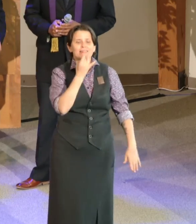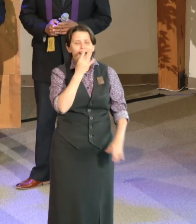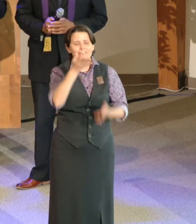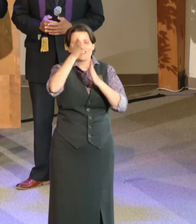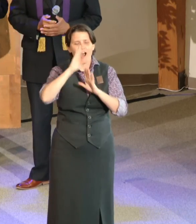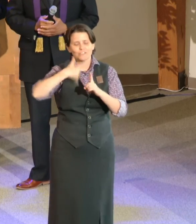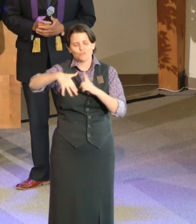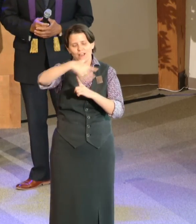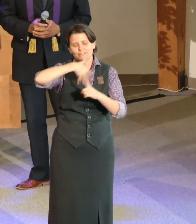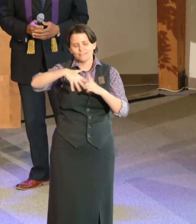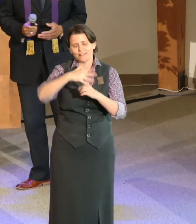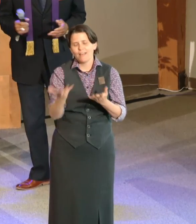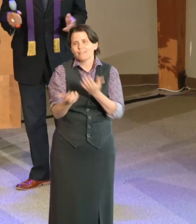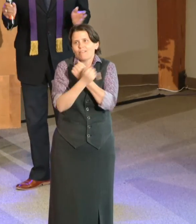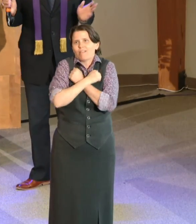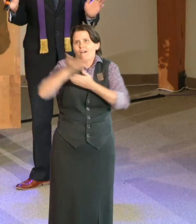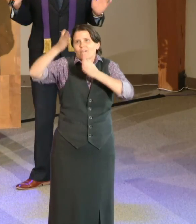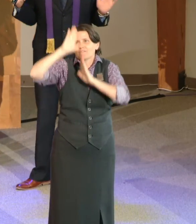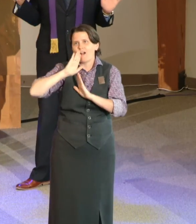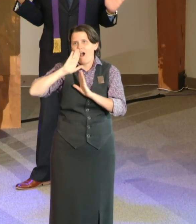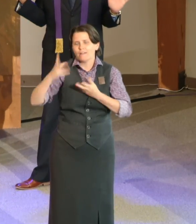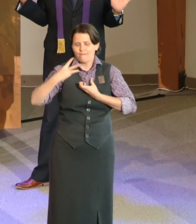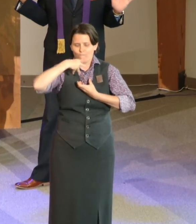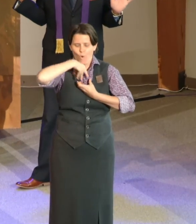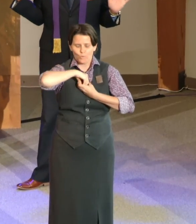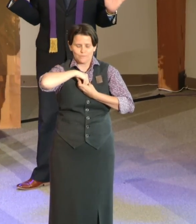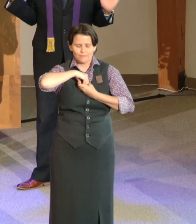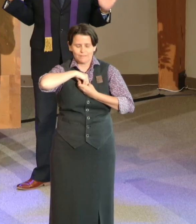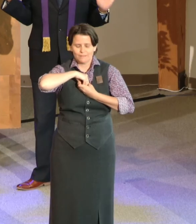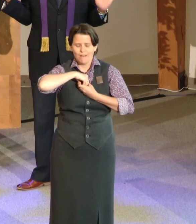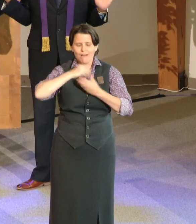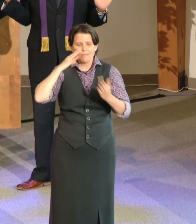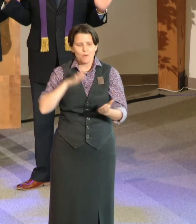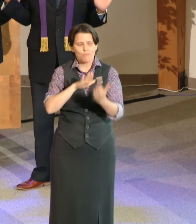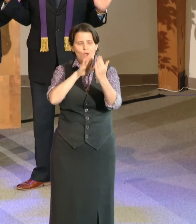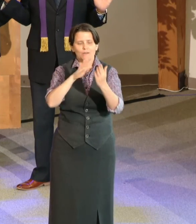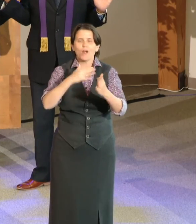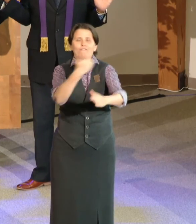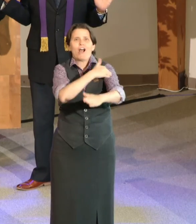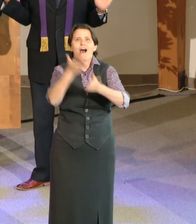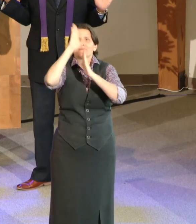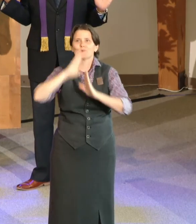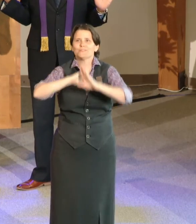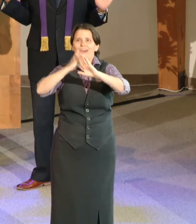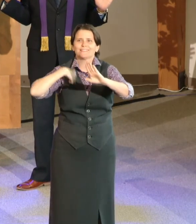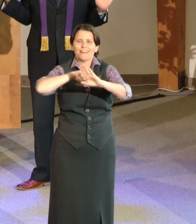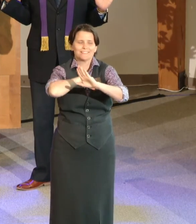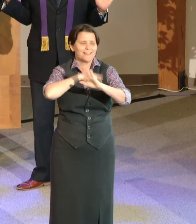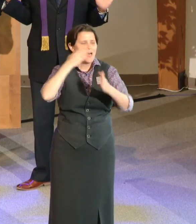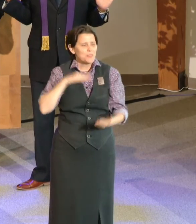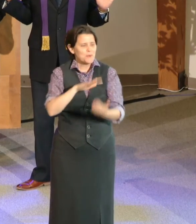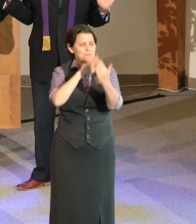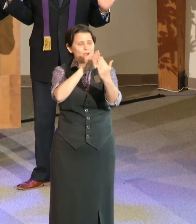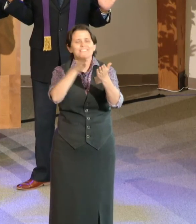of God enfolds us. The power of God protects us. The presence of God watches